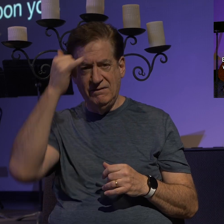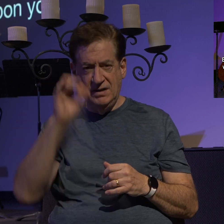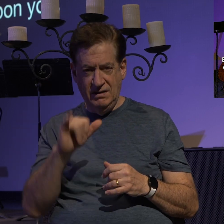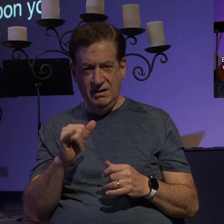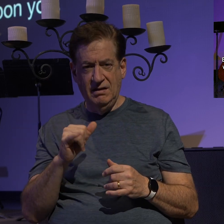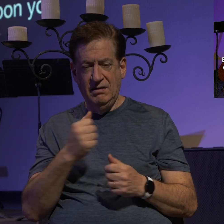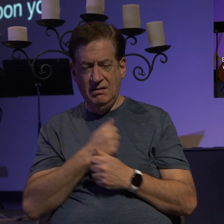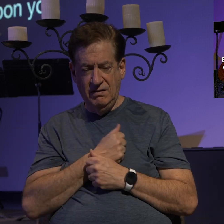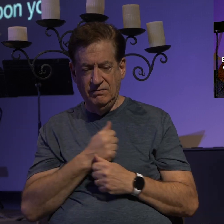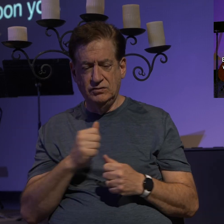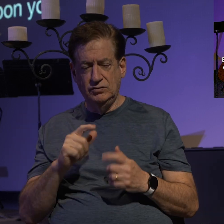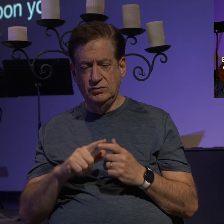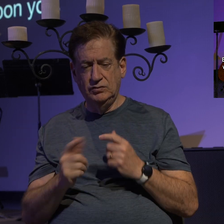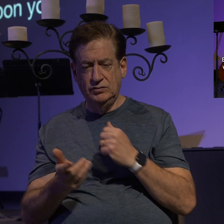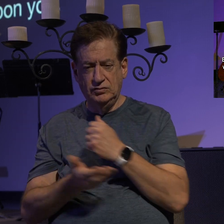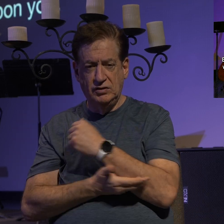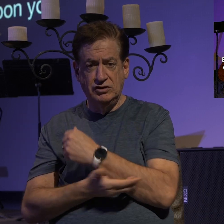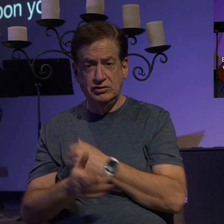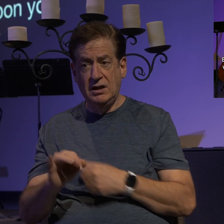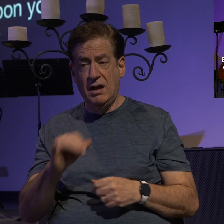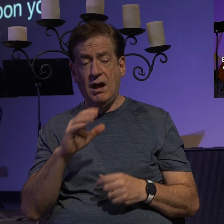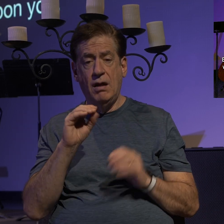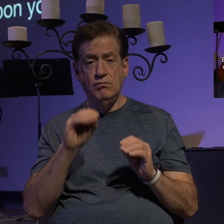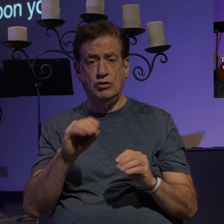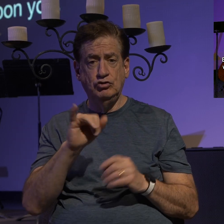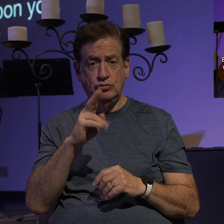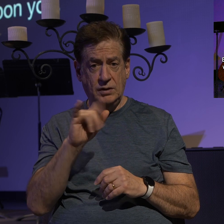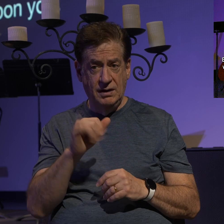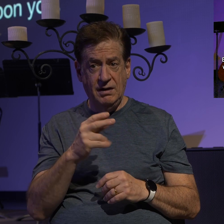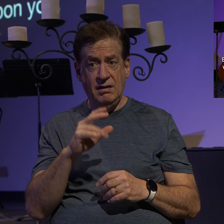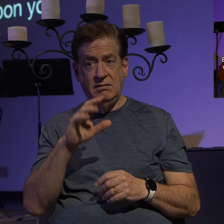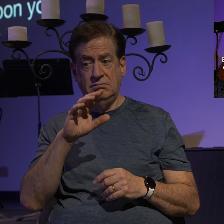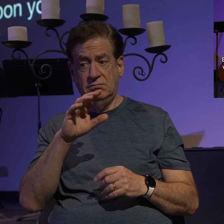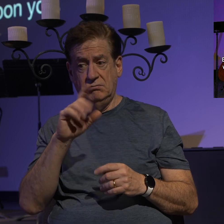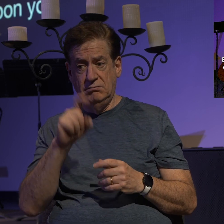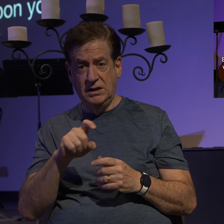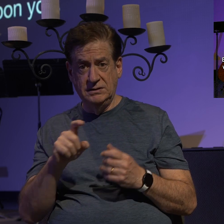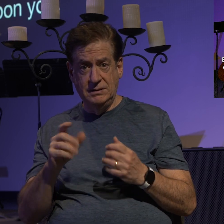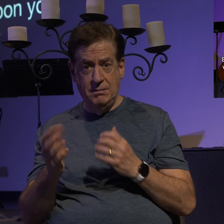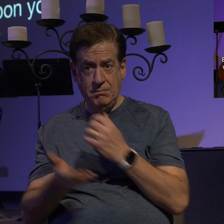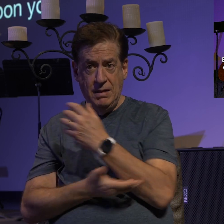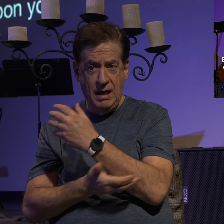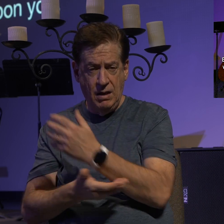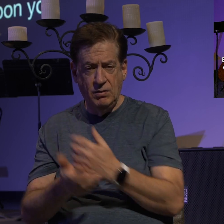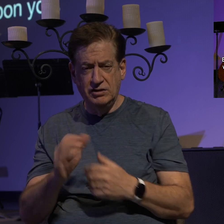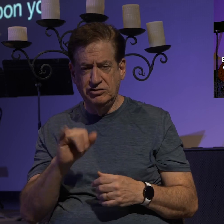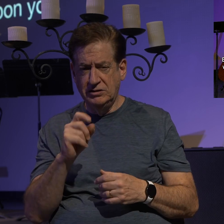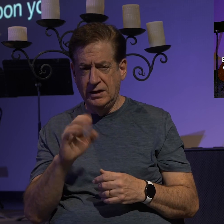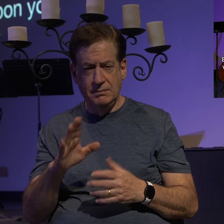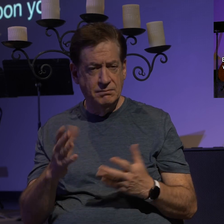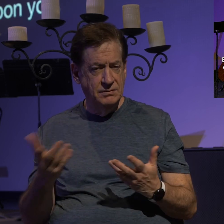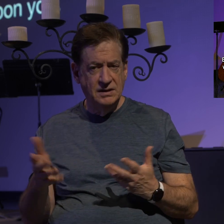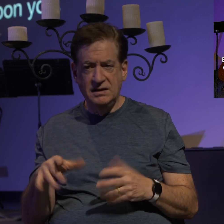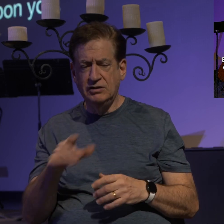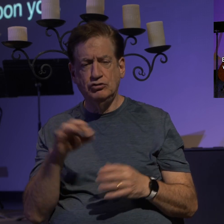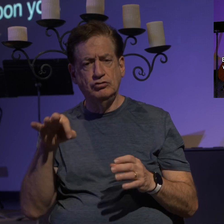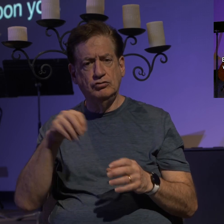Ephraim to the yoke. Judah must plow, Jacob must harrow for himself. Sow for